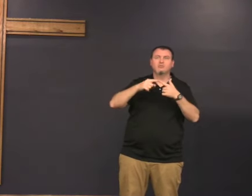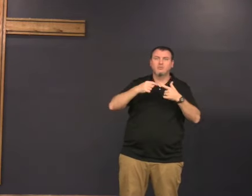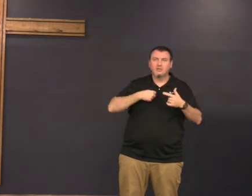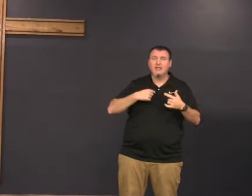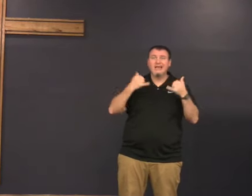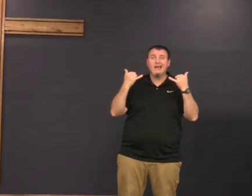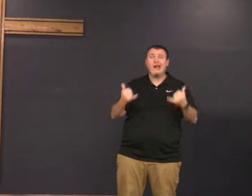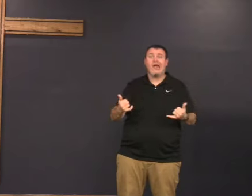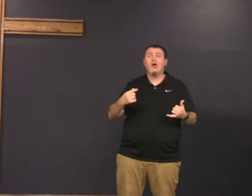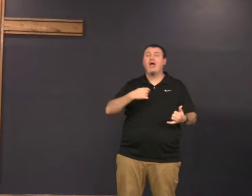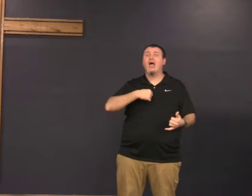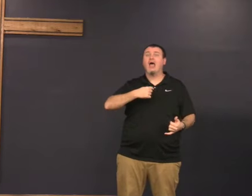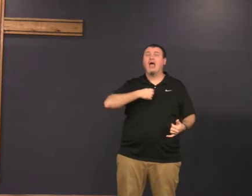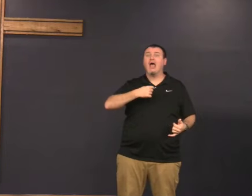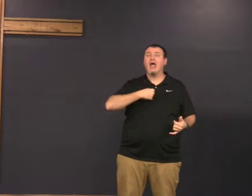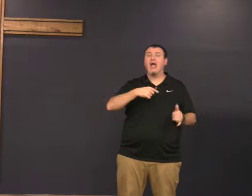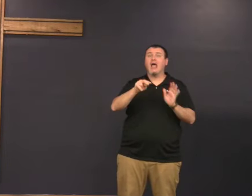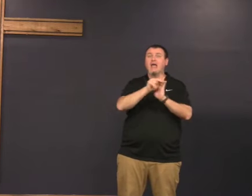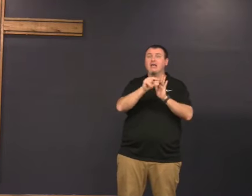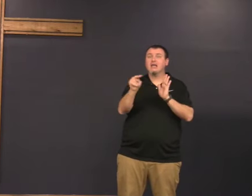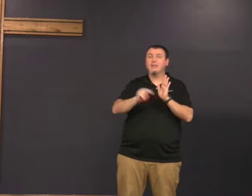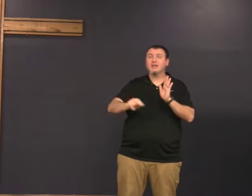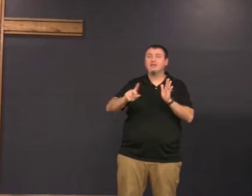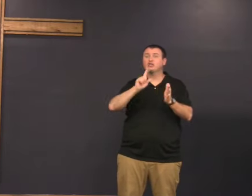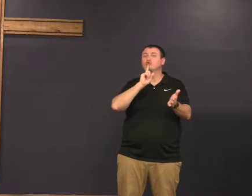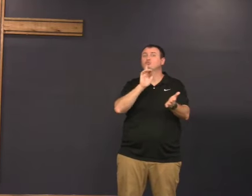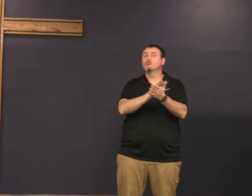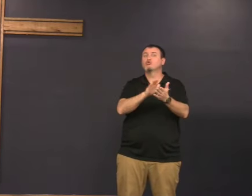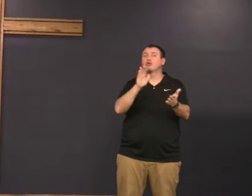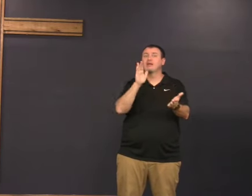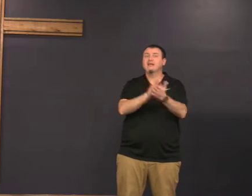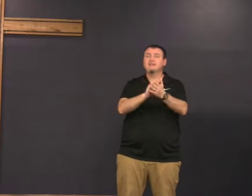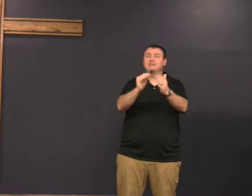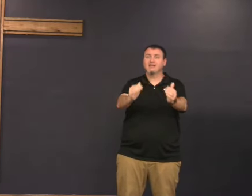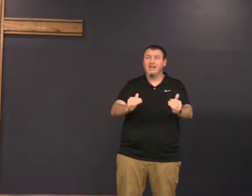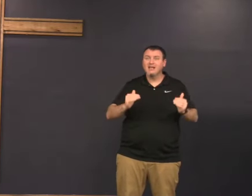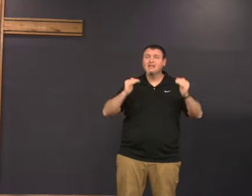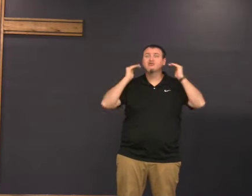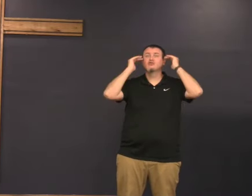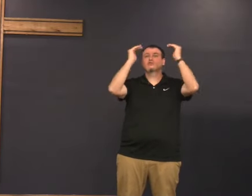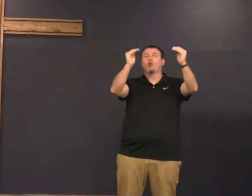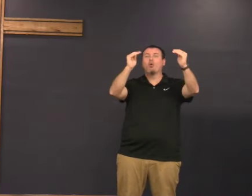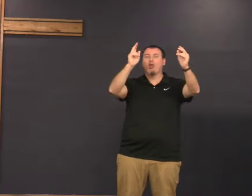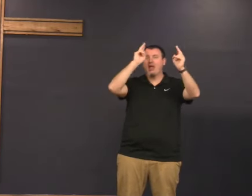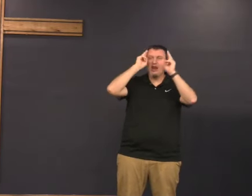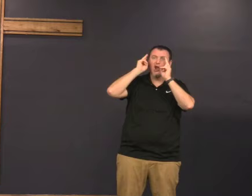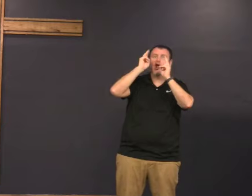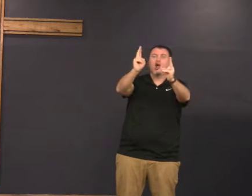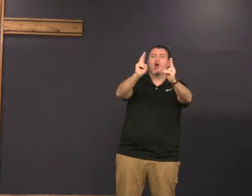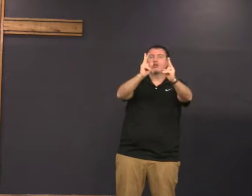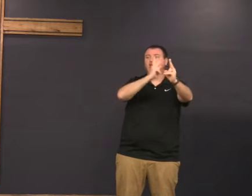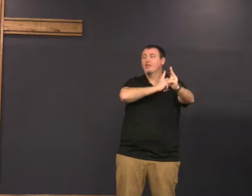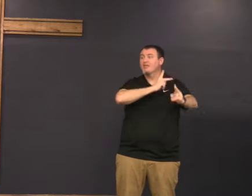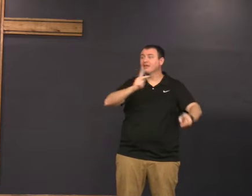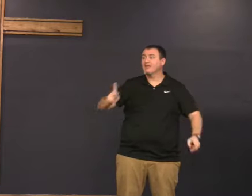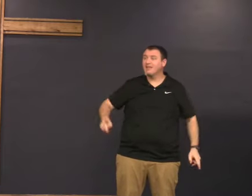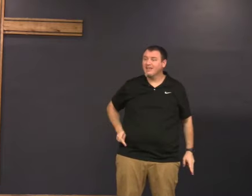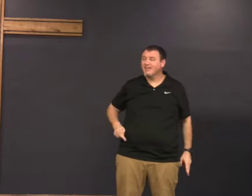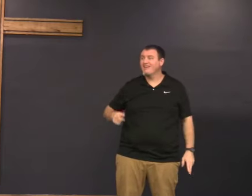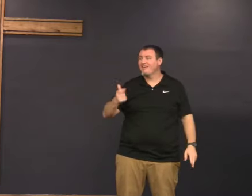me. Now I, Nebuchadnezzar, praise and extol and honor the King